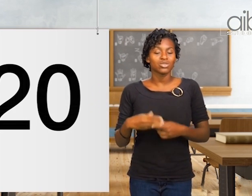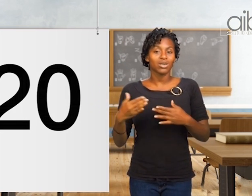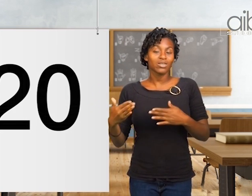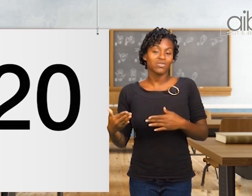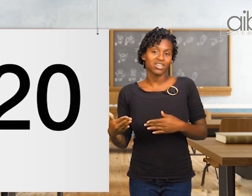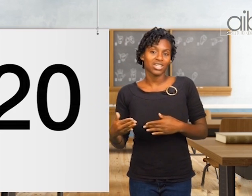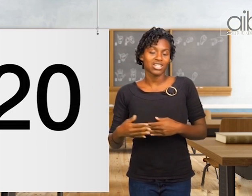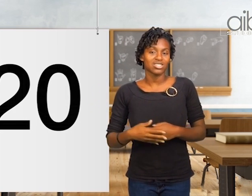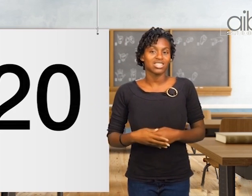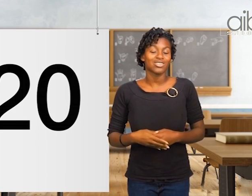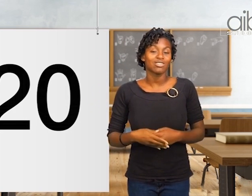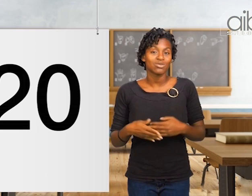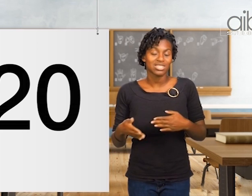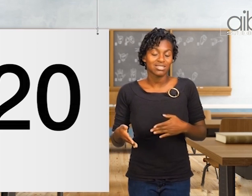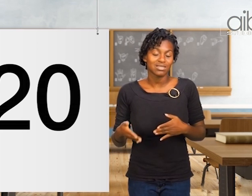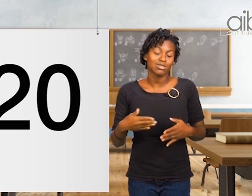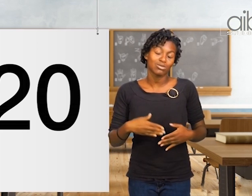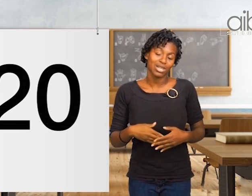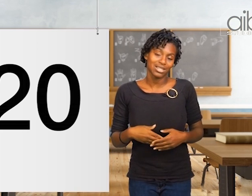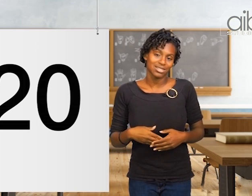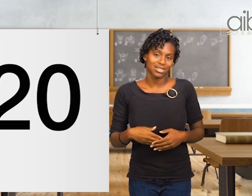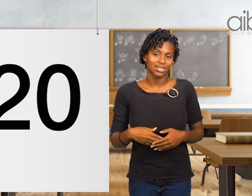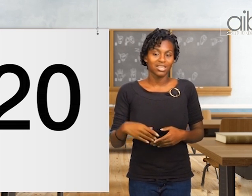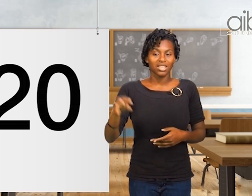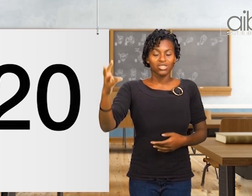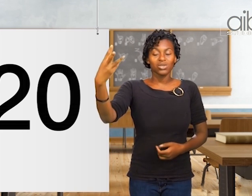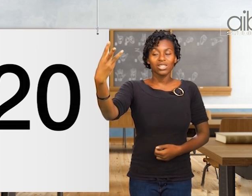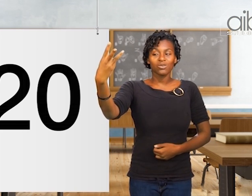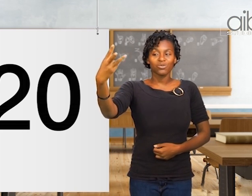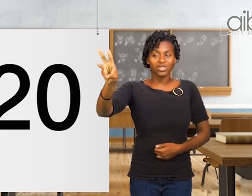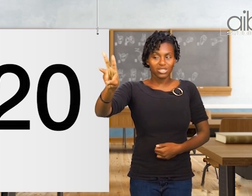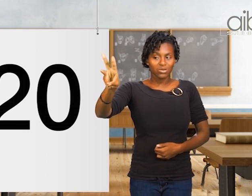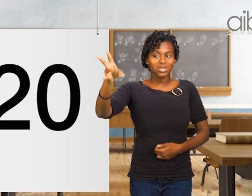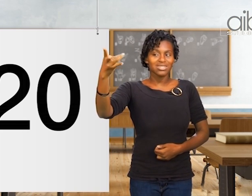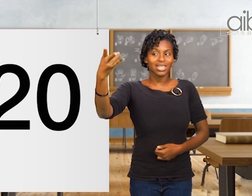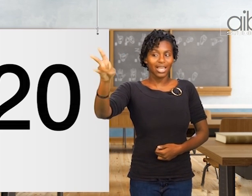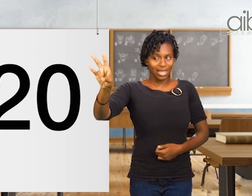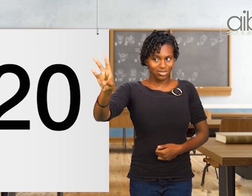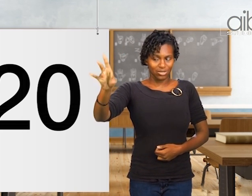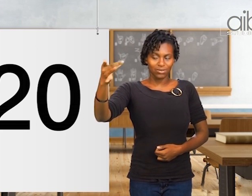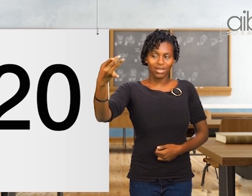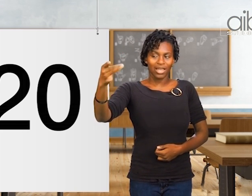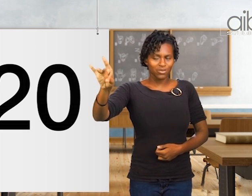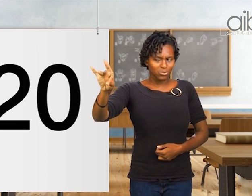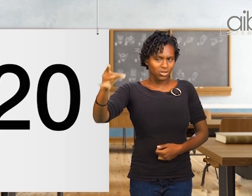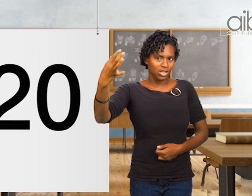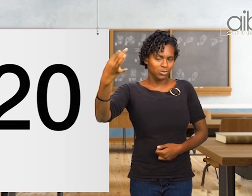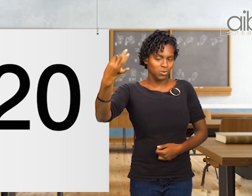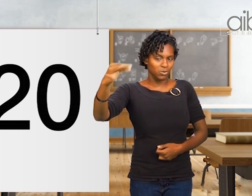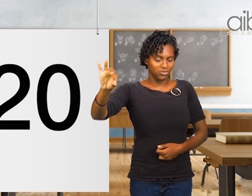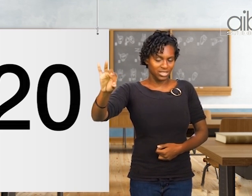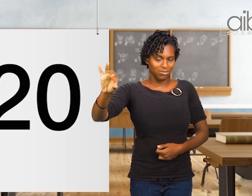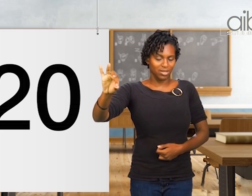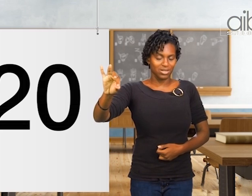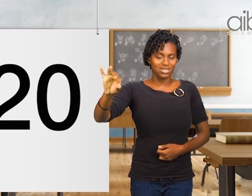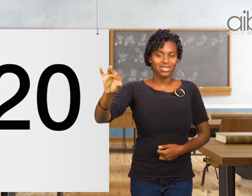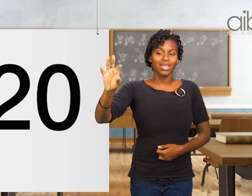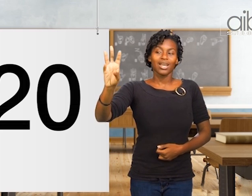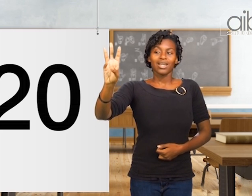other variations that you can do 16 through 19. You can either flick your wrists like I do. I feel more comfortable with flicking my wrists.